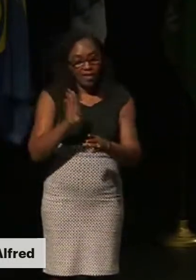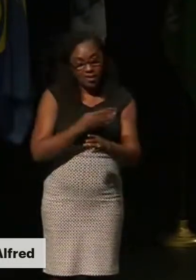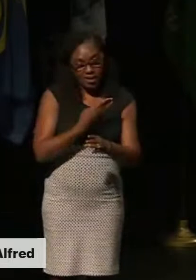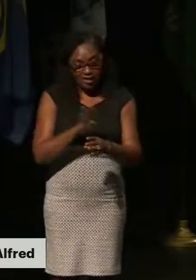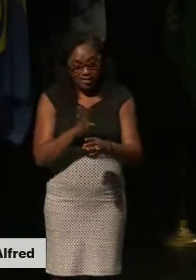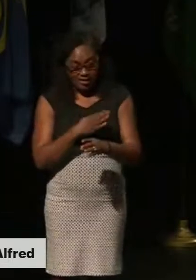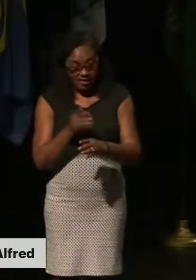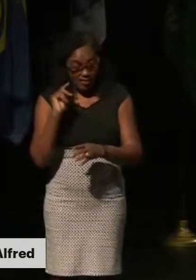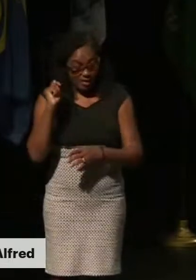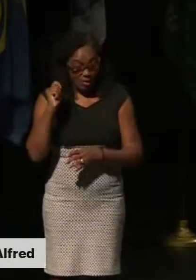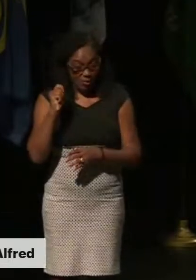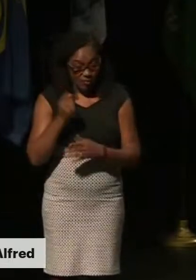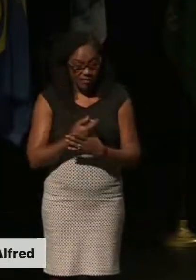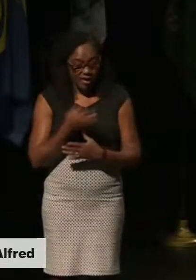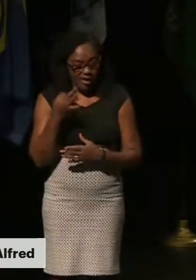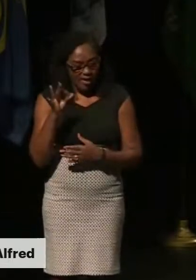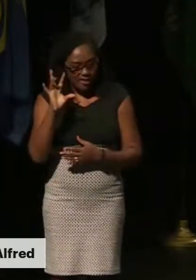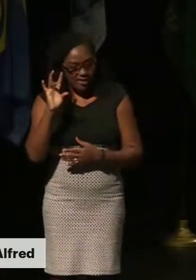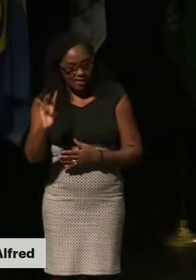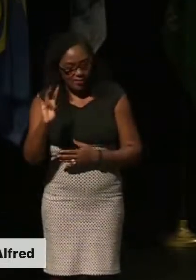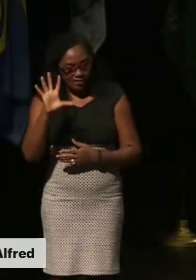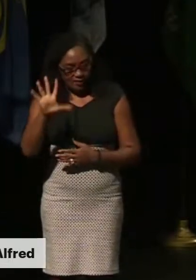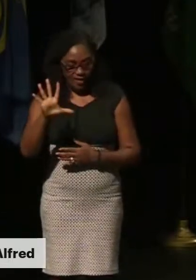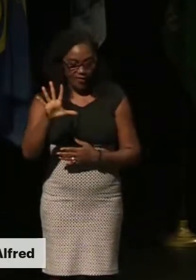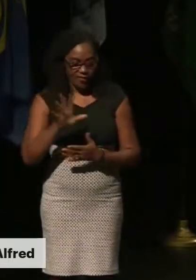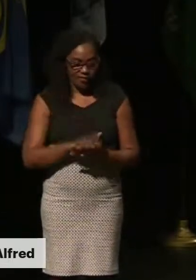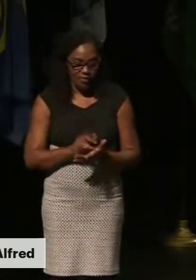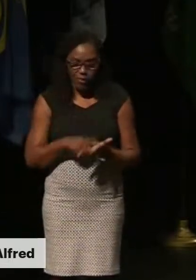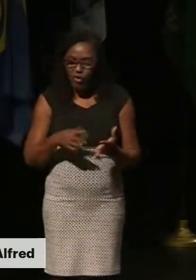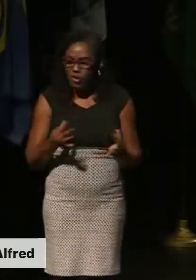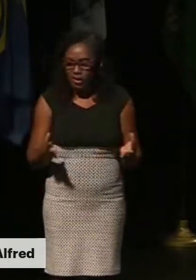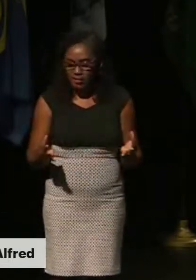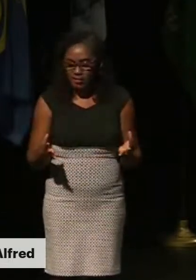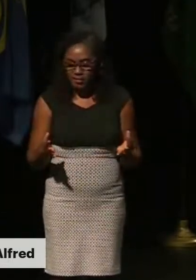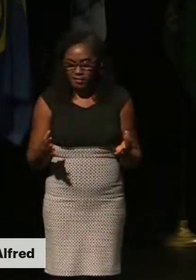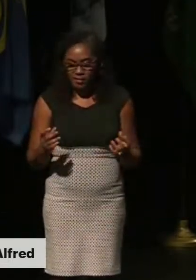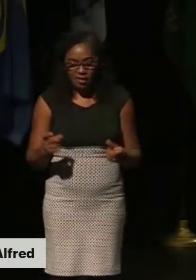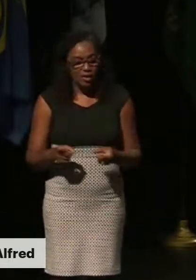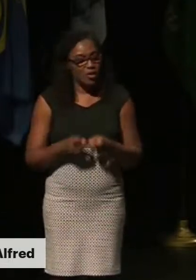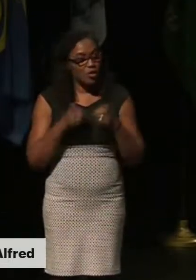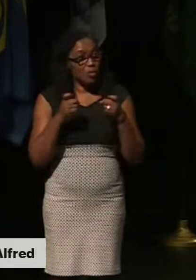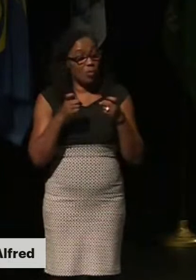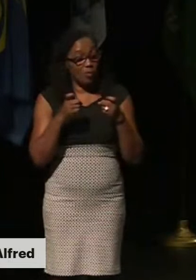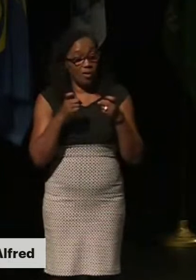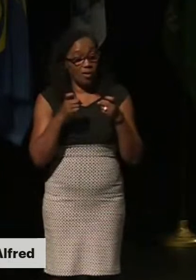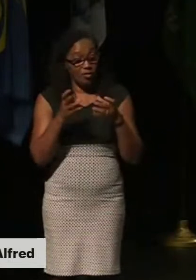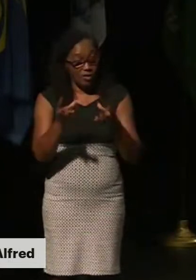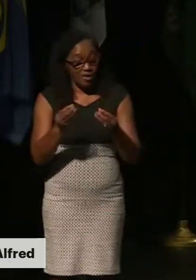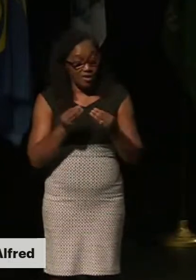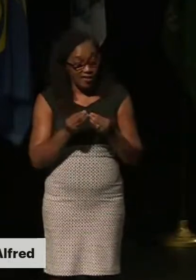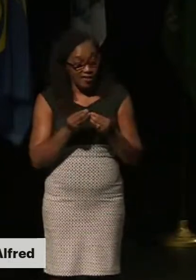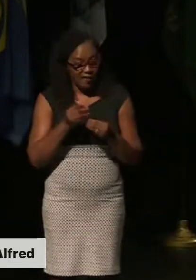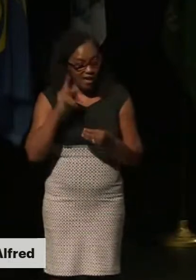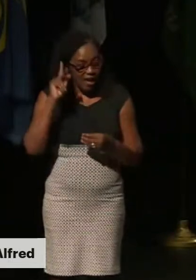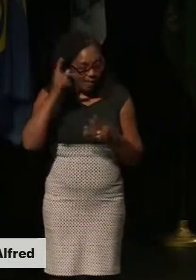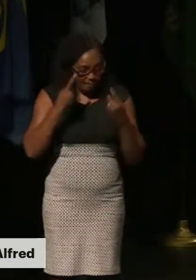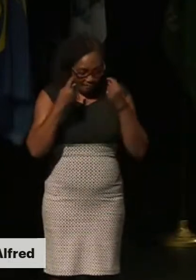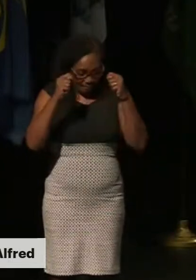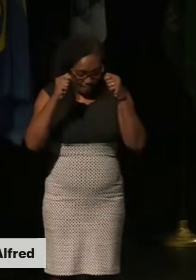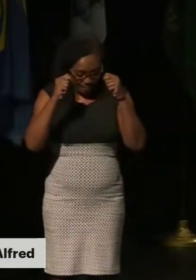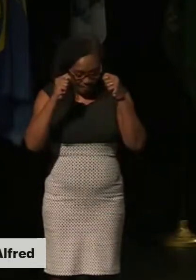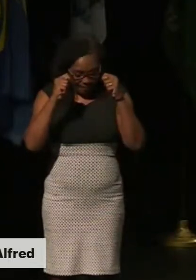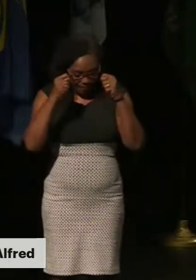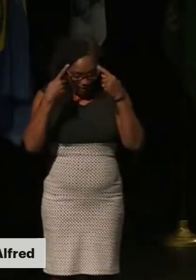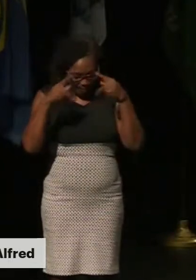In 1975, Mrs. Nicholson Alfred won the Prime Minister's Best Village Awards for